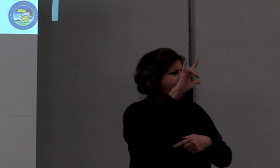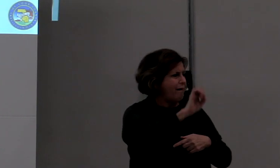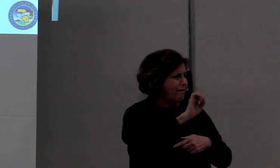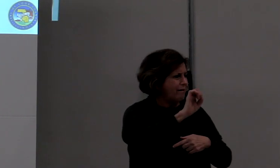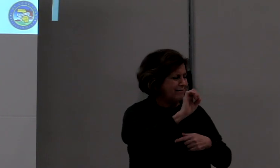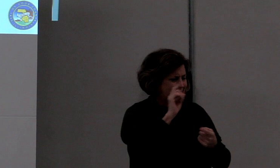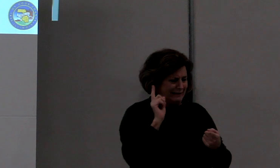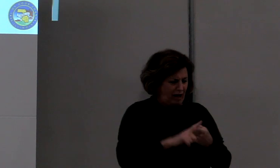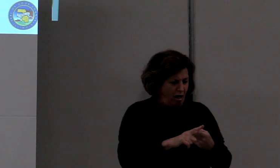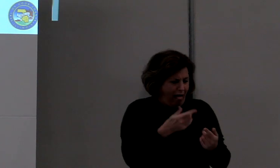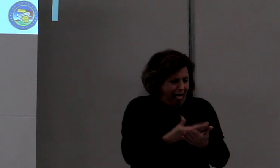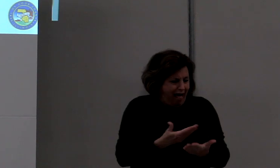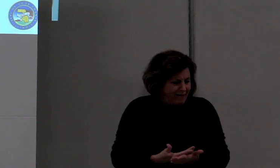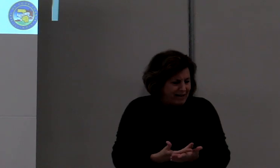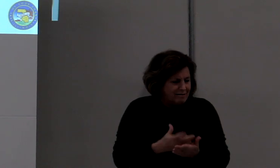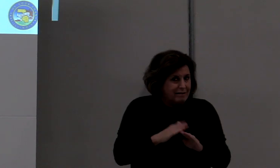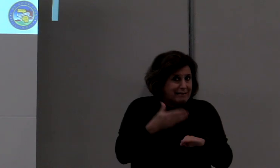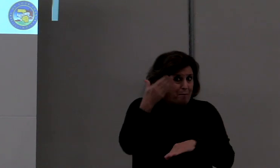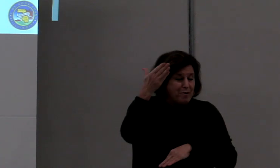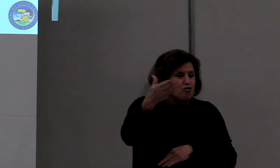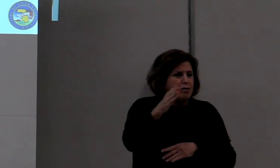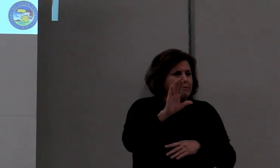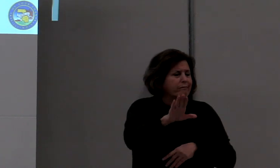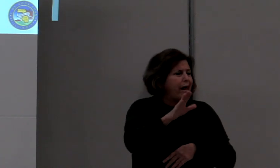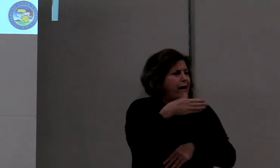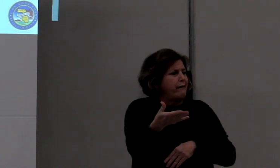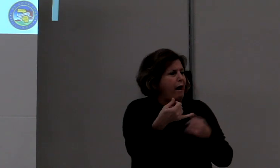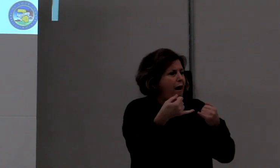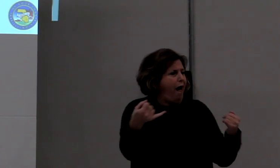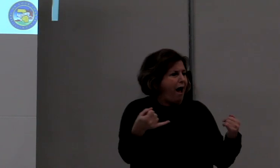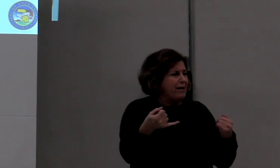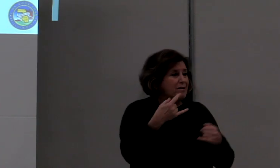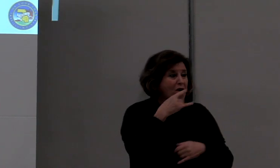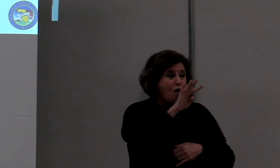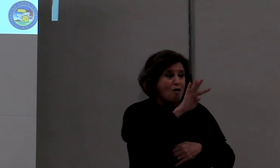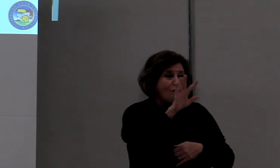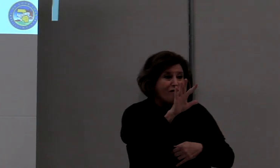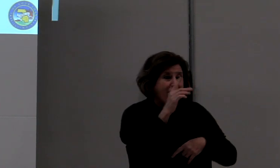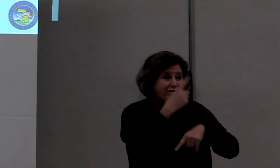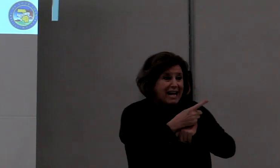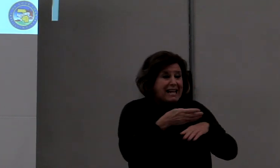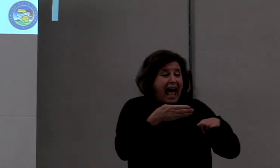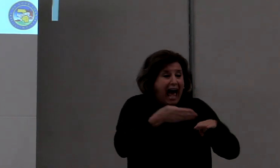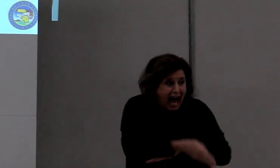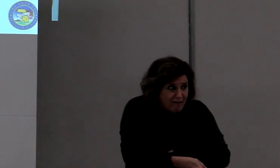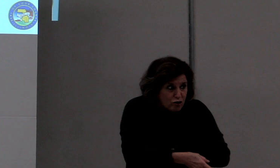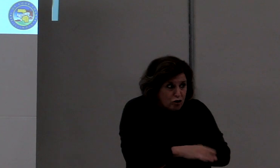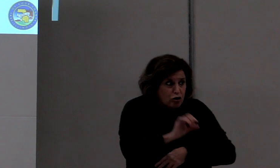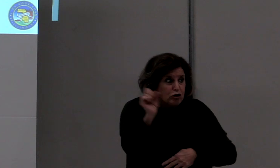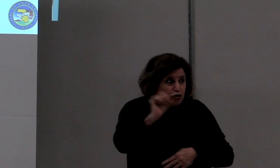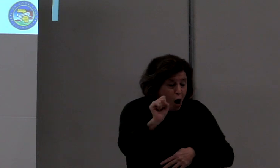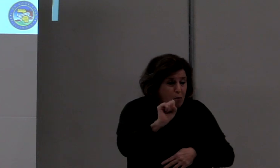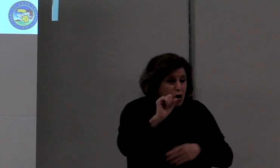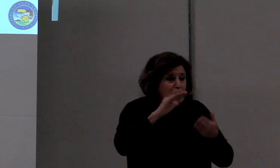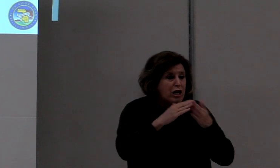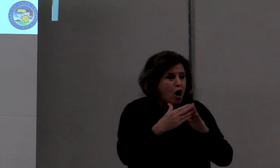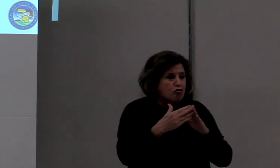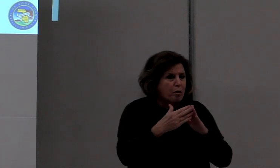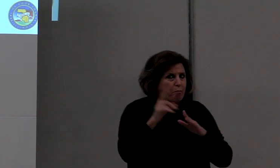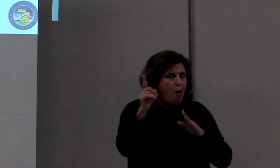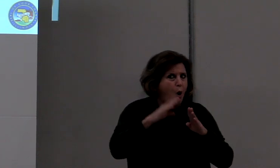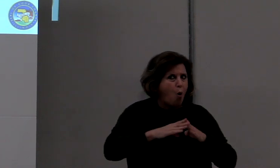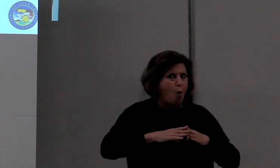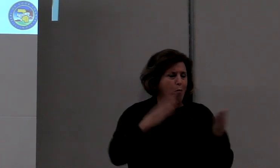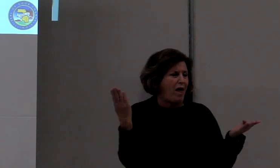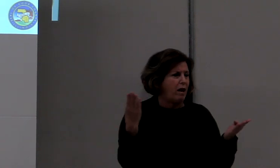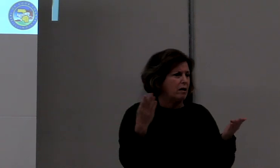up until the evidence submission deadline, which is approximately going to be 45 days after Schaumburg Township opens.